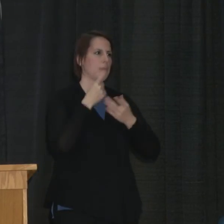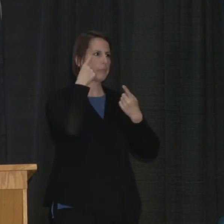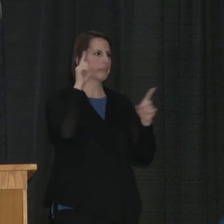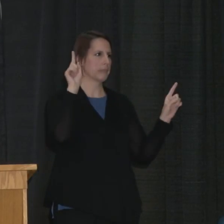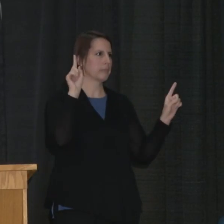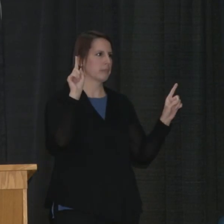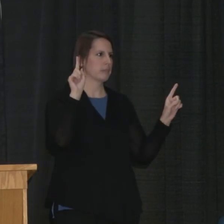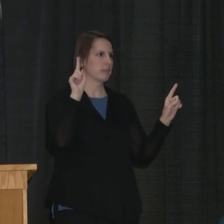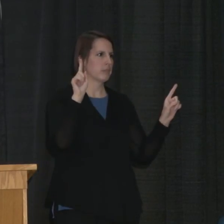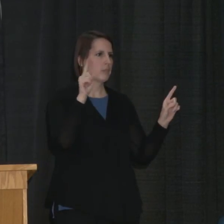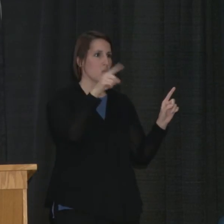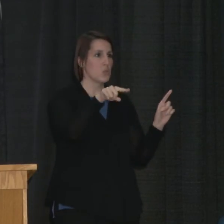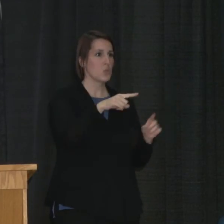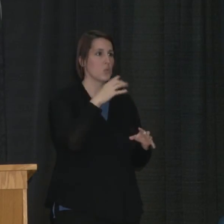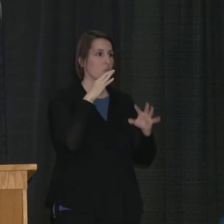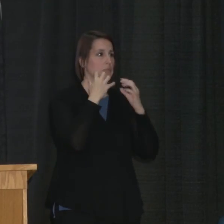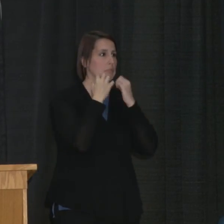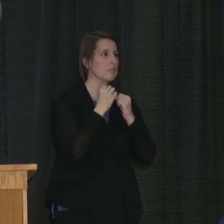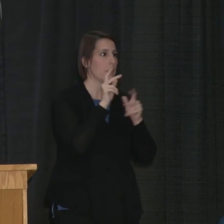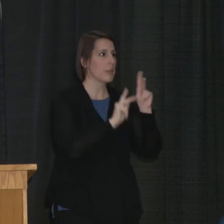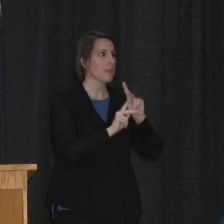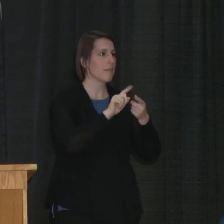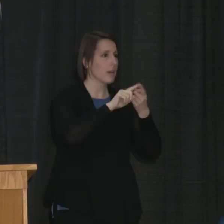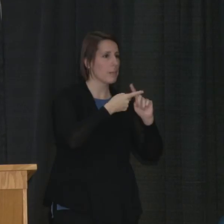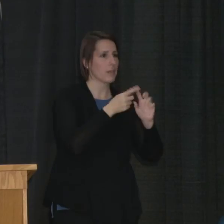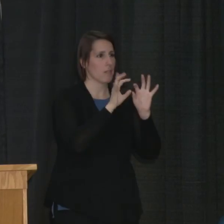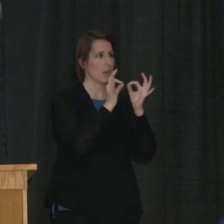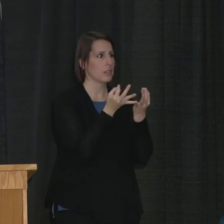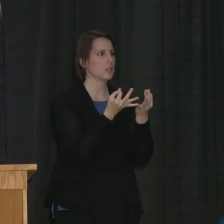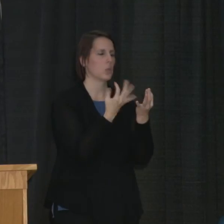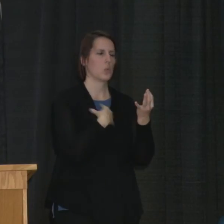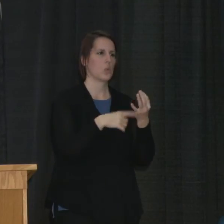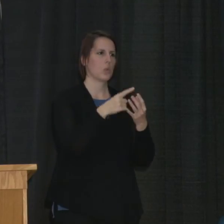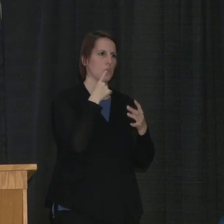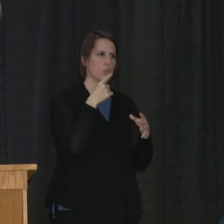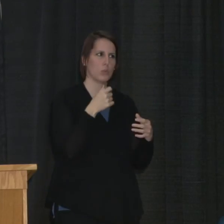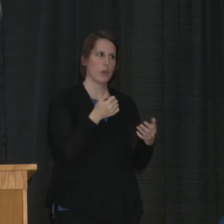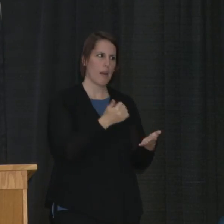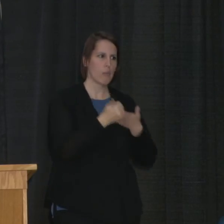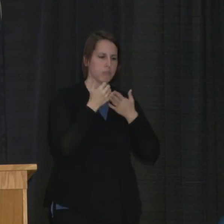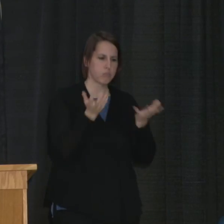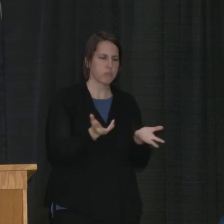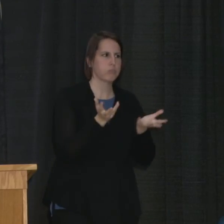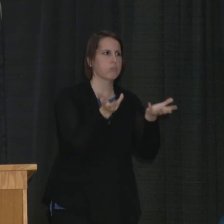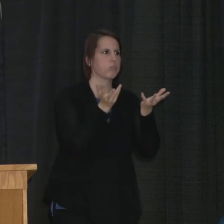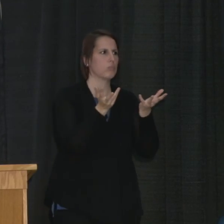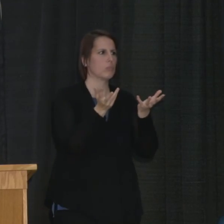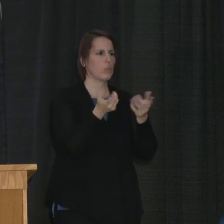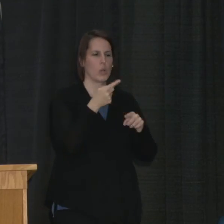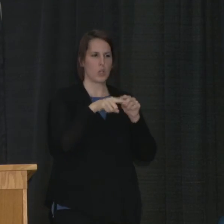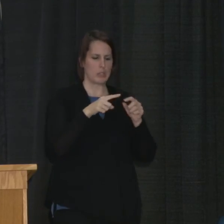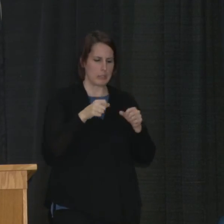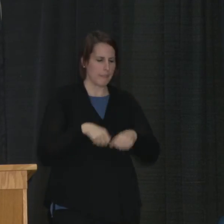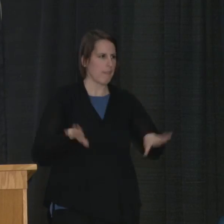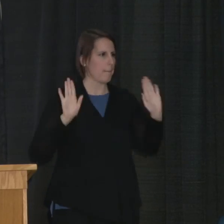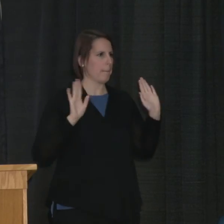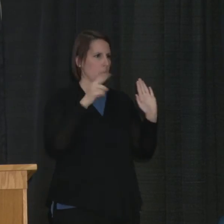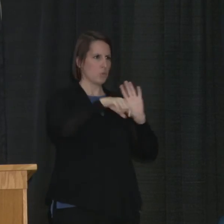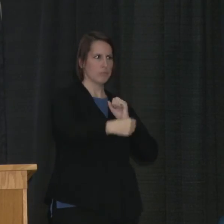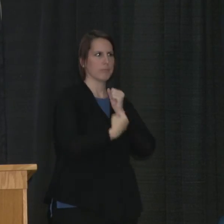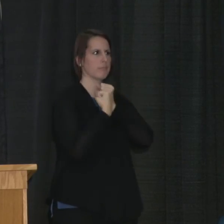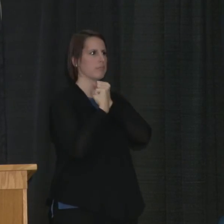let us give up even when it was tough. The friends that understood when we lost touch while juggling things like